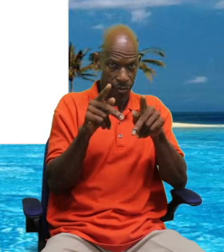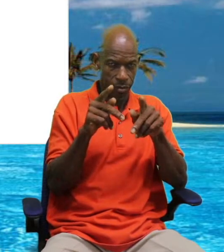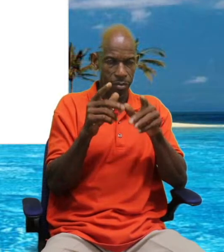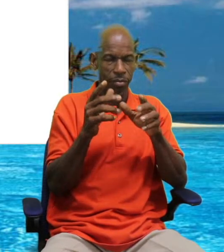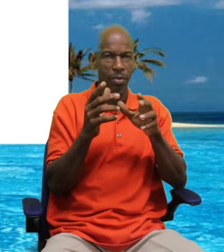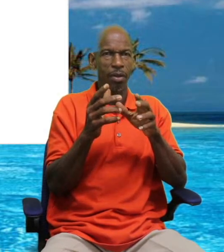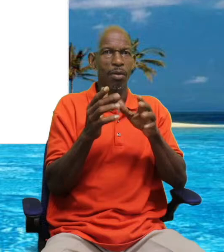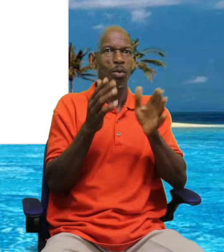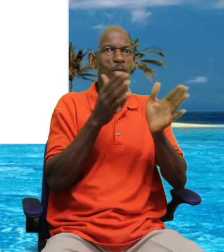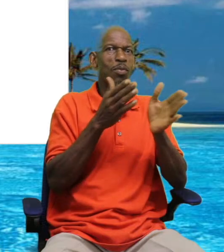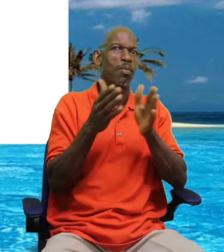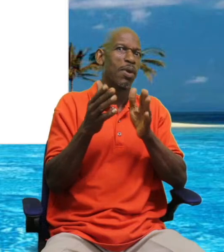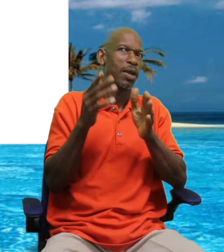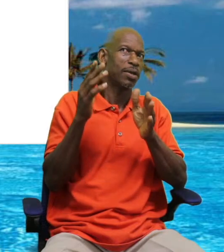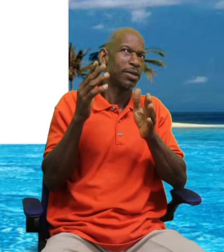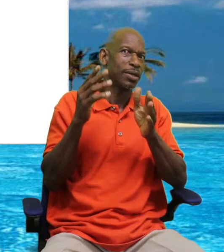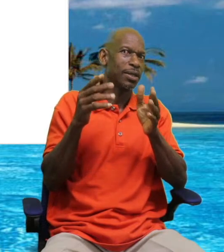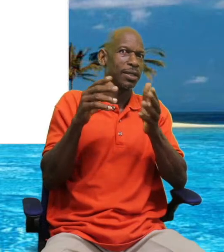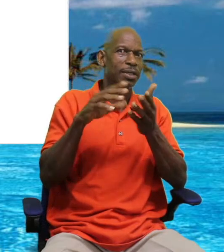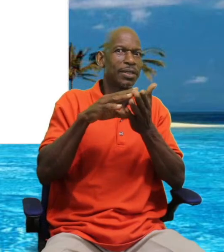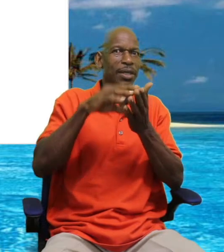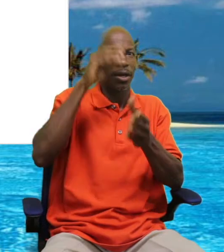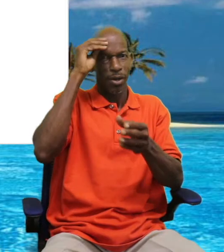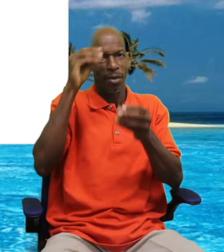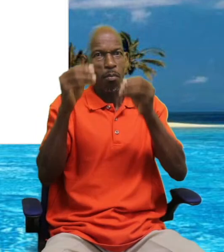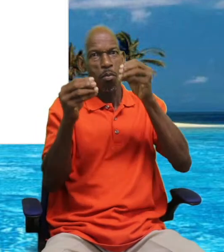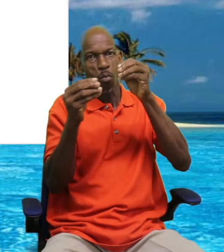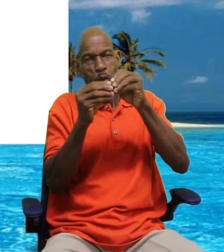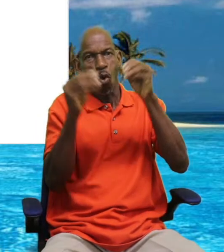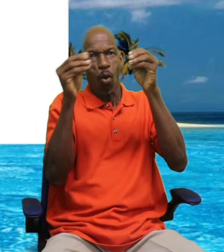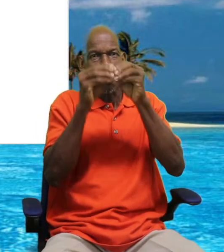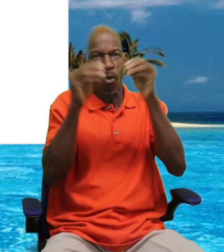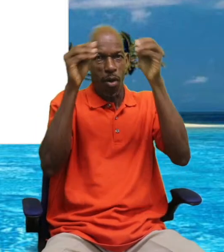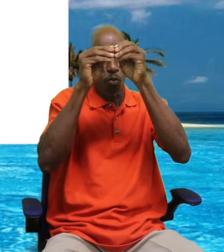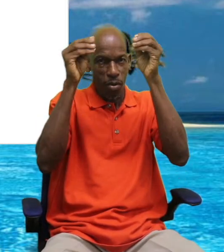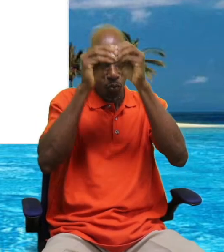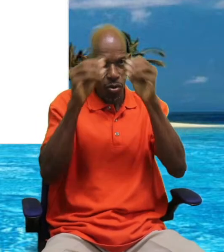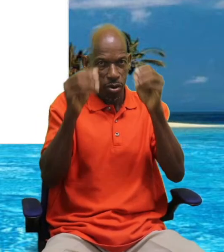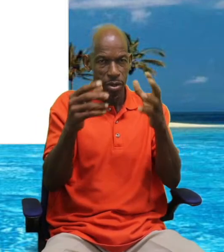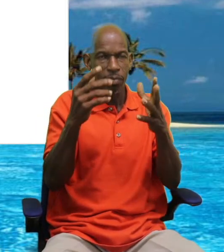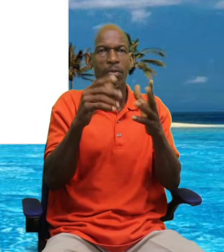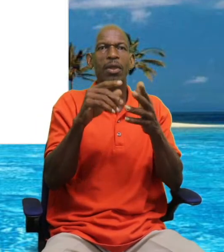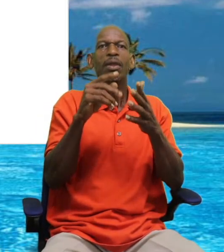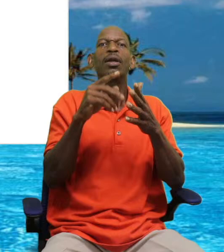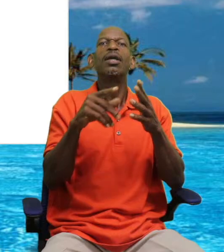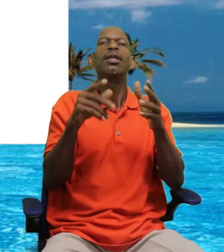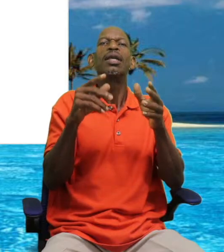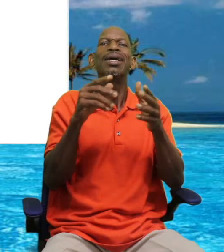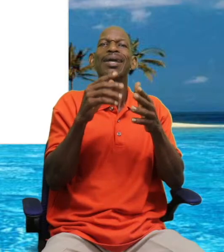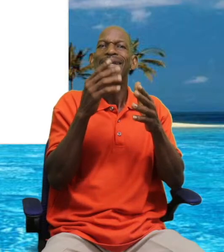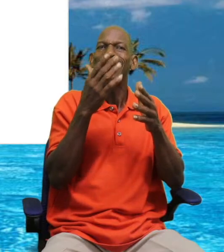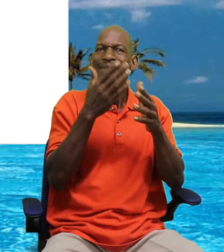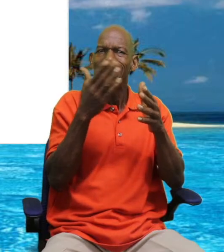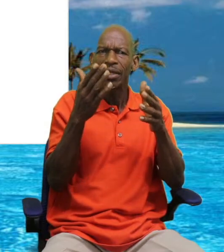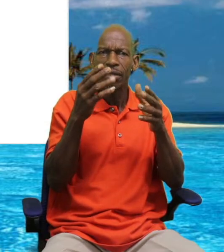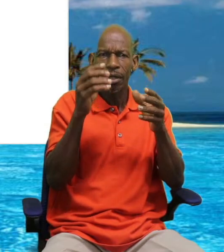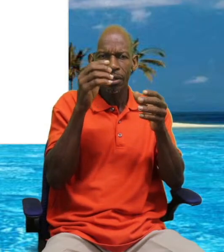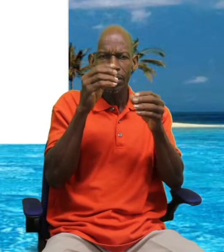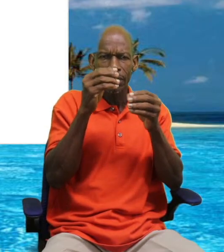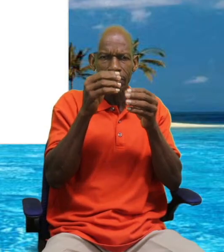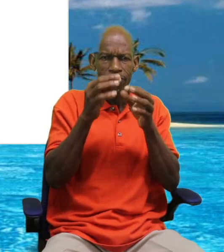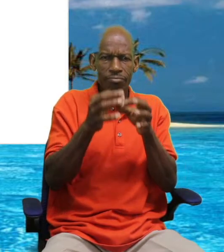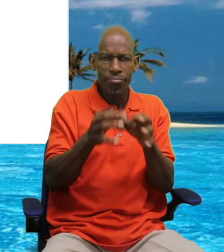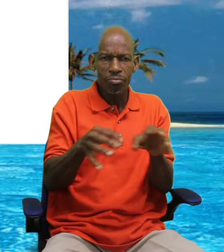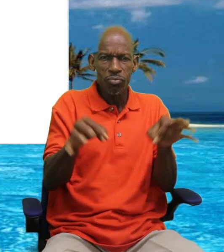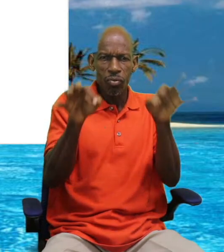ahead, talk about the main idea in the sentence. So the subject of a sentence, and the subject of a